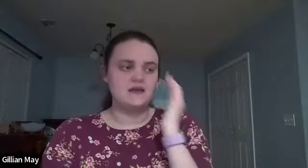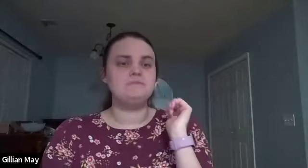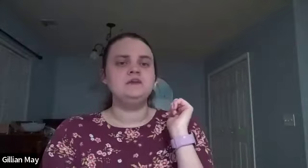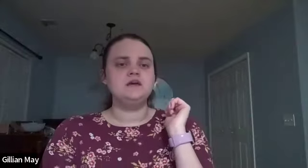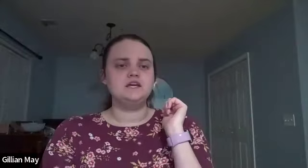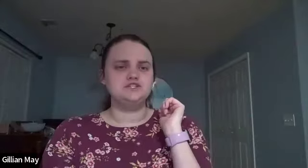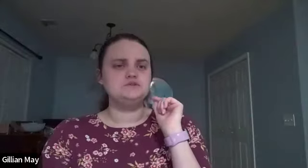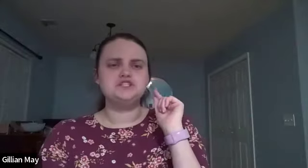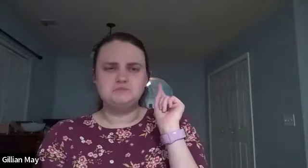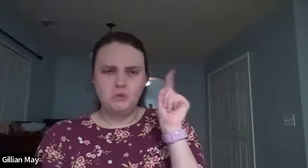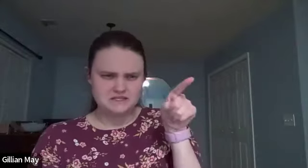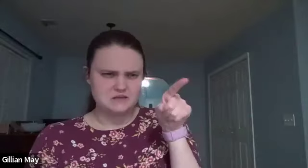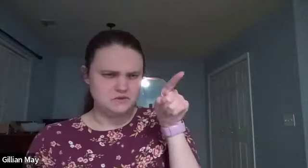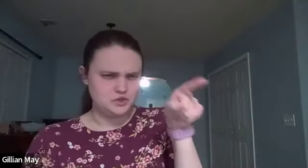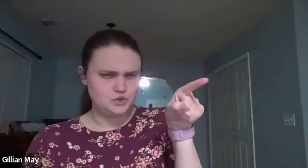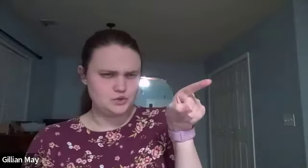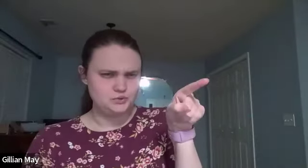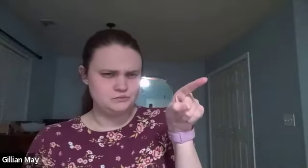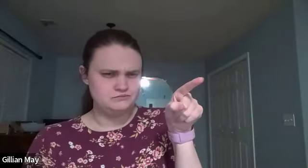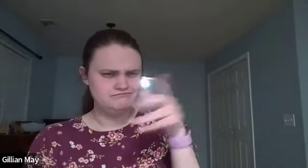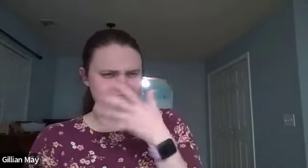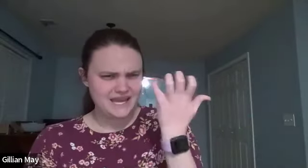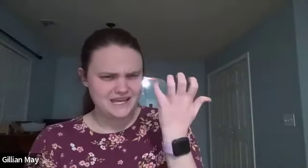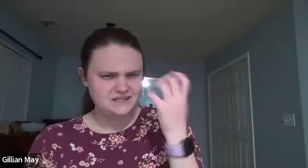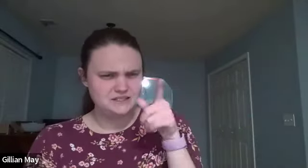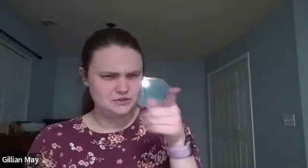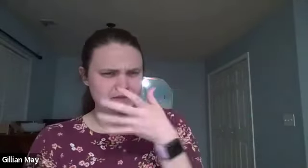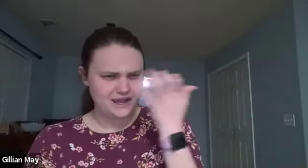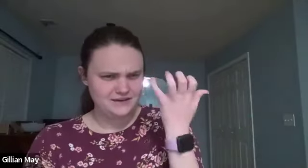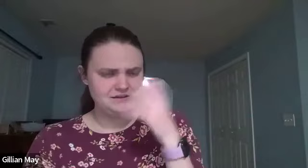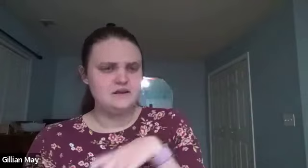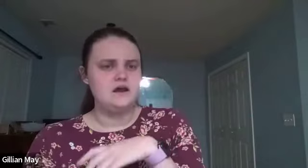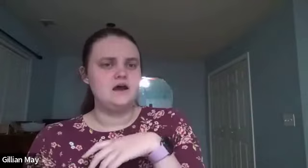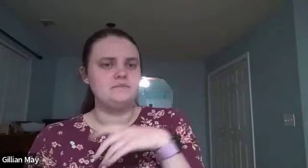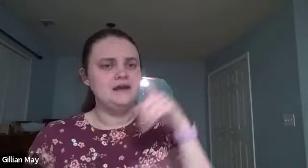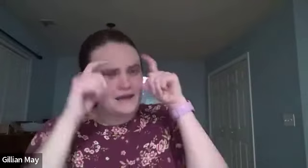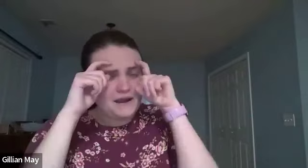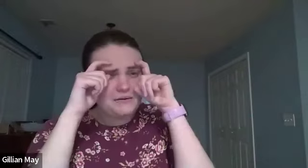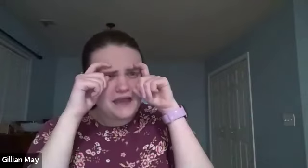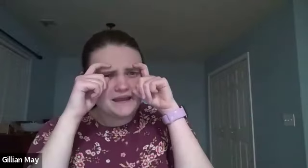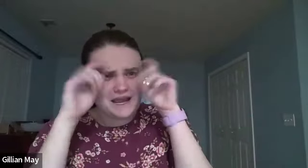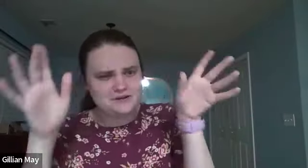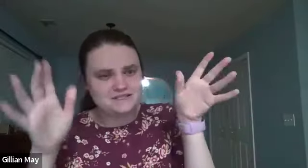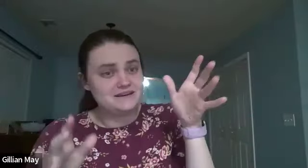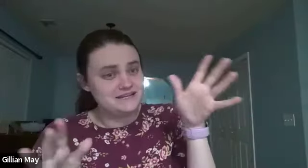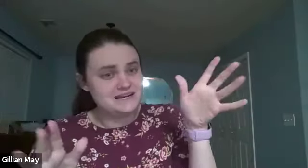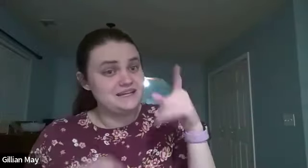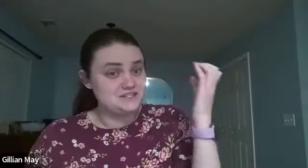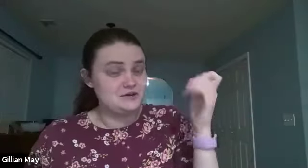that, is you would just point to them. You mad? You mad? Now I know I have my eyebrows down and it's not a yes, no